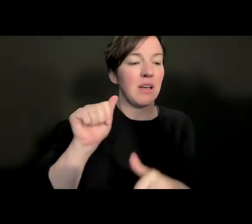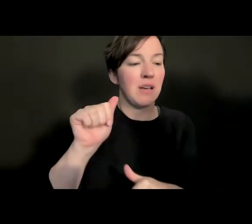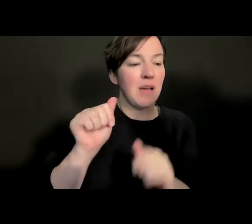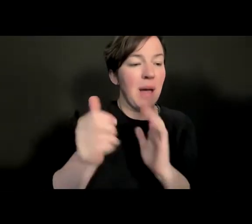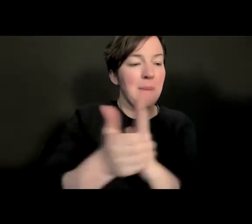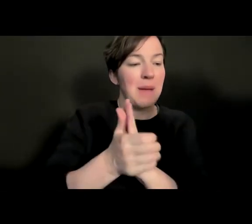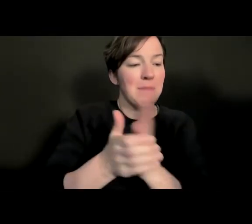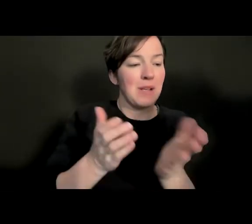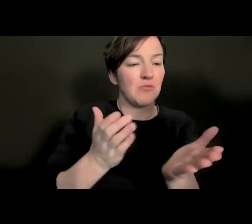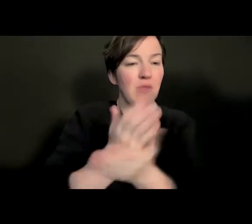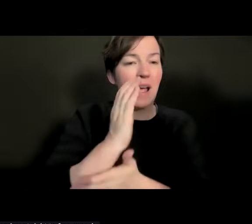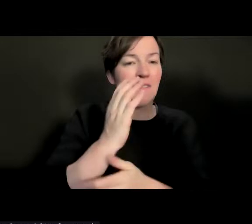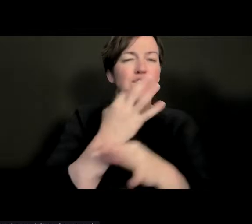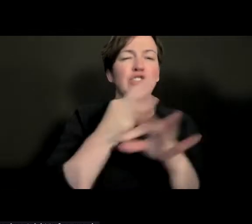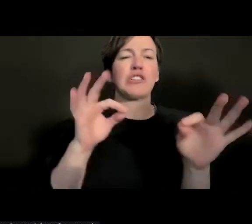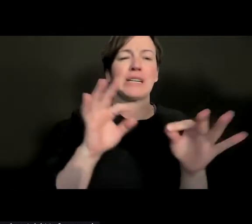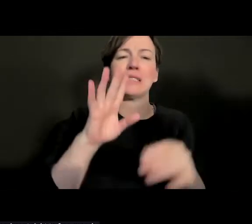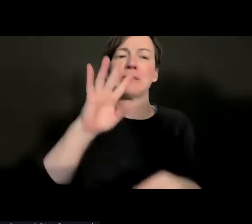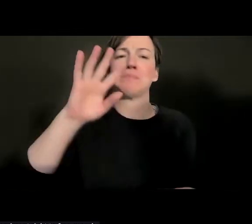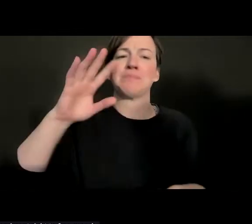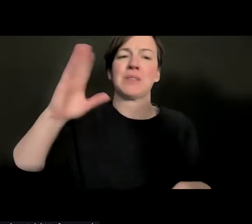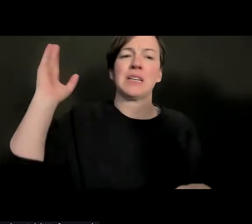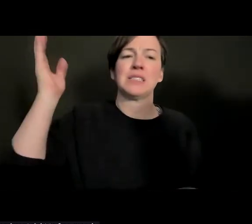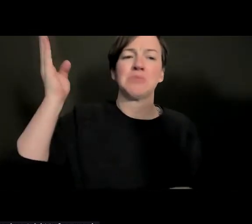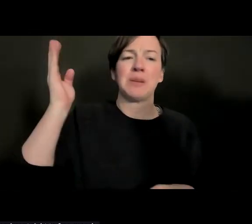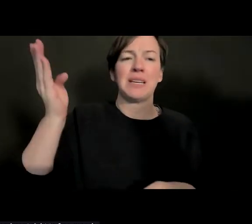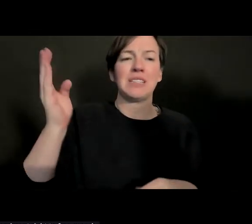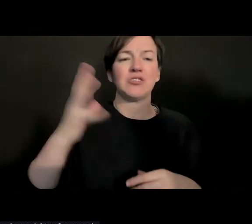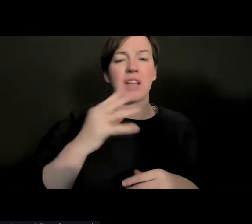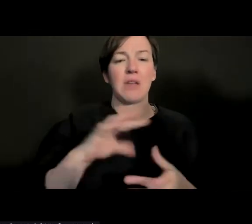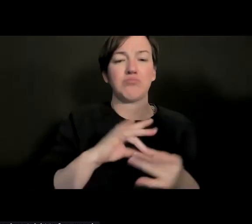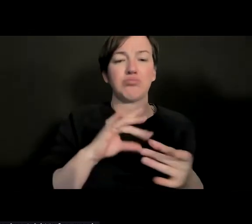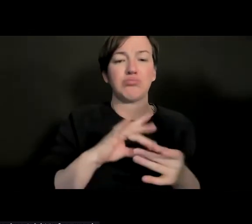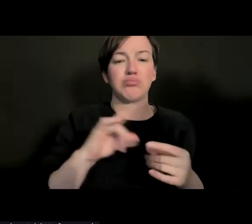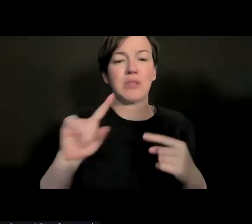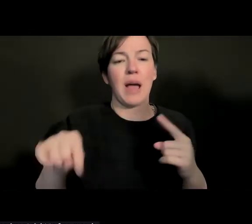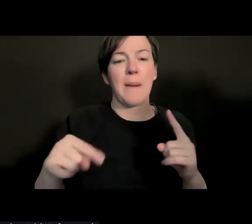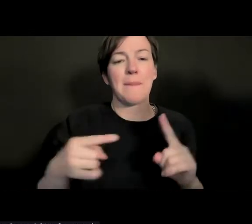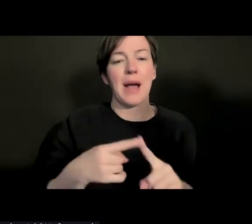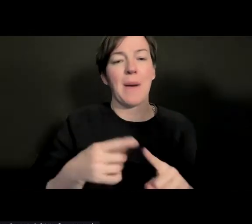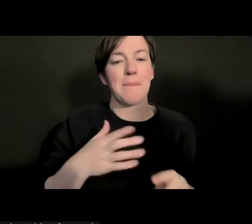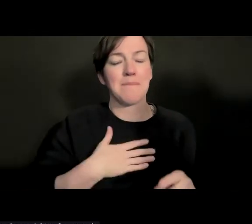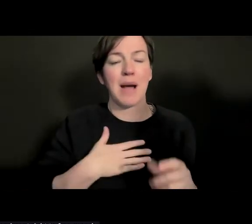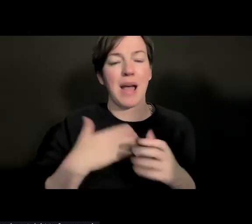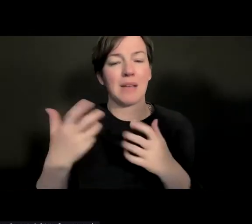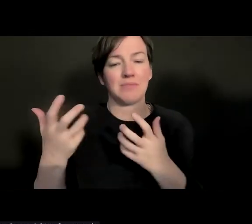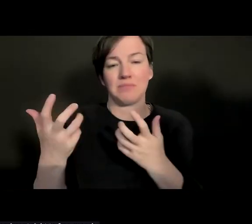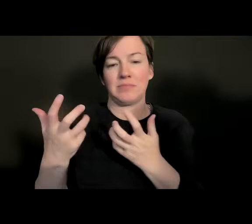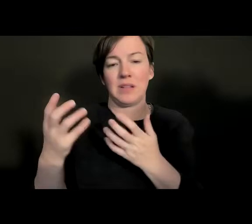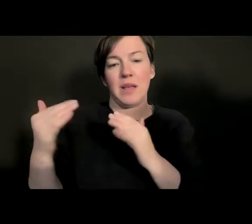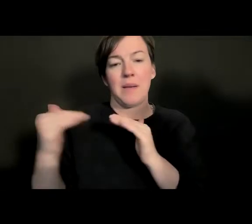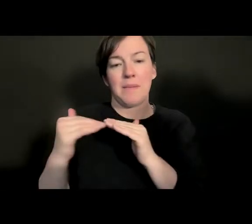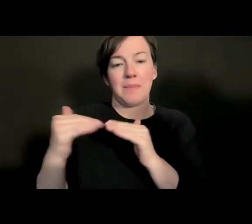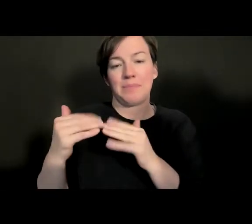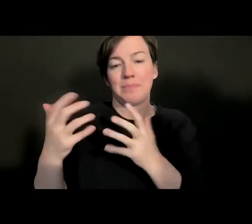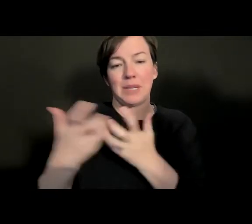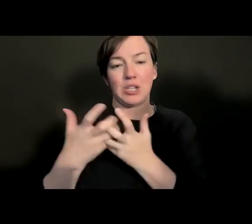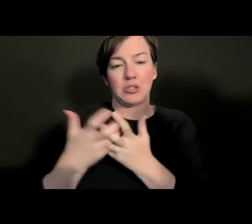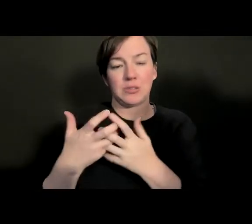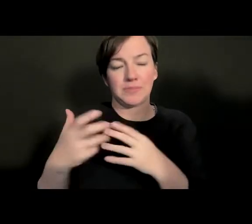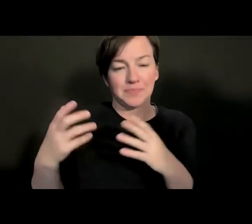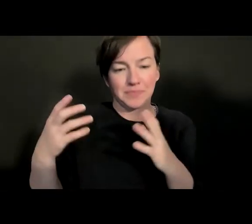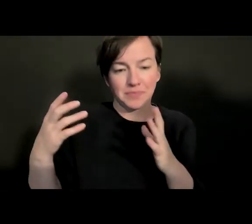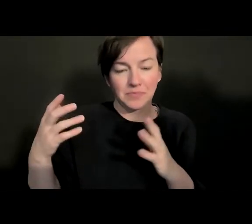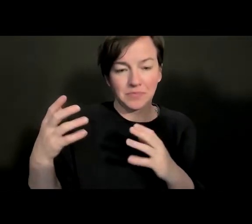a trustee elected to represent the concerns of my constituents. My participation was not an official act of